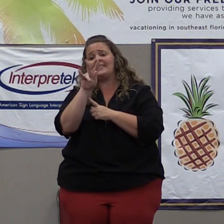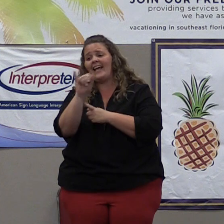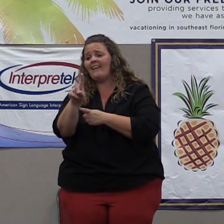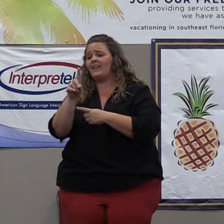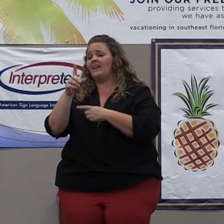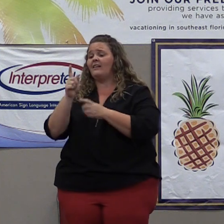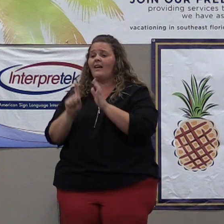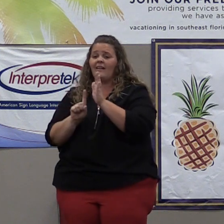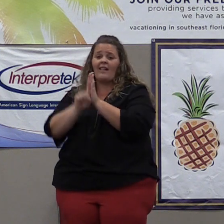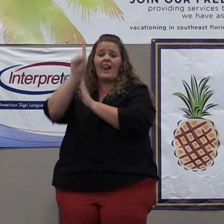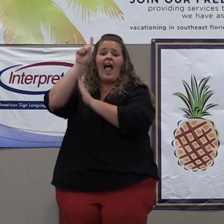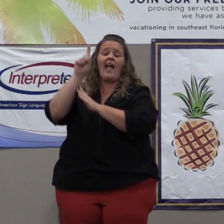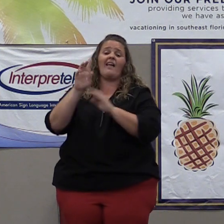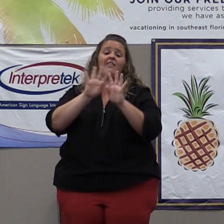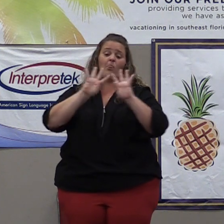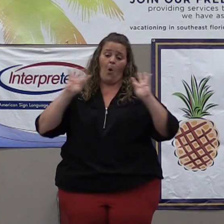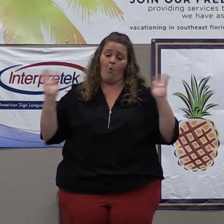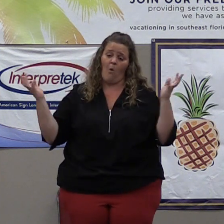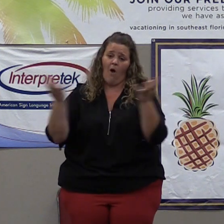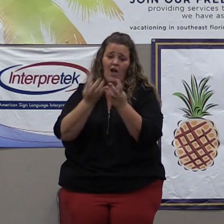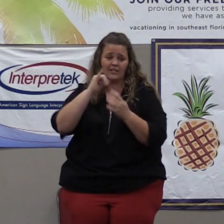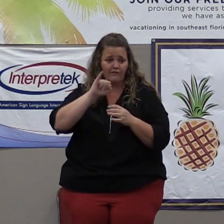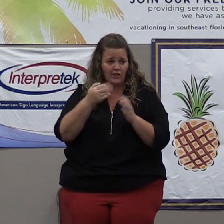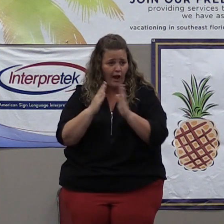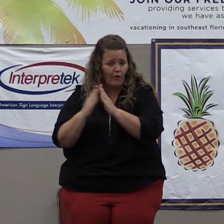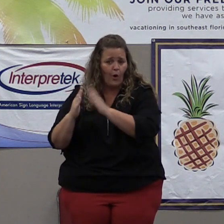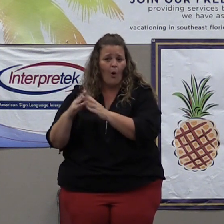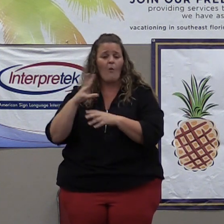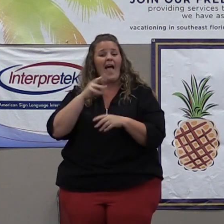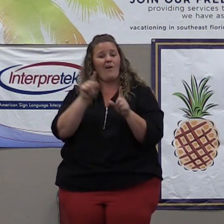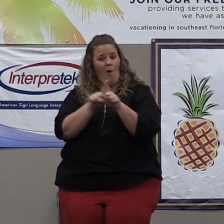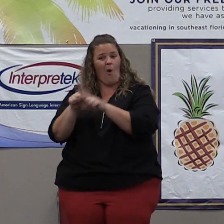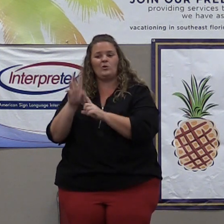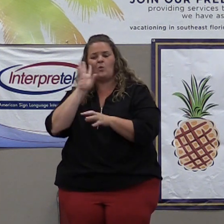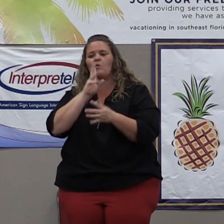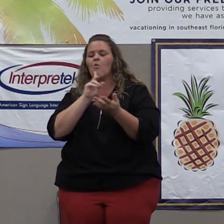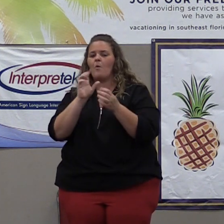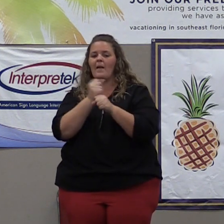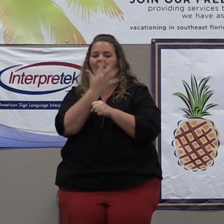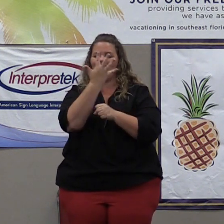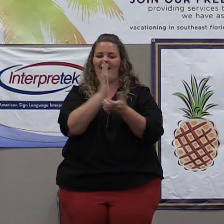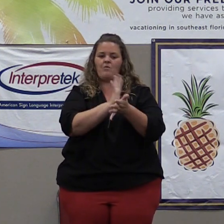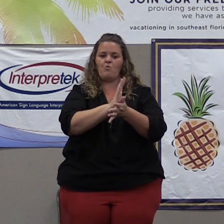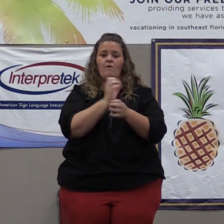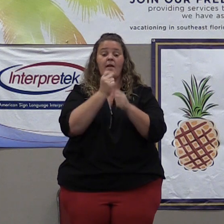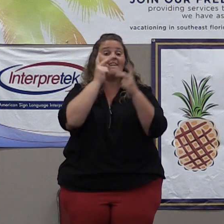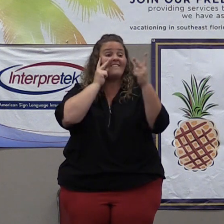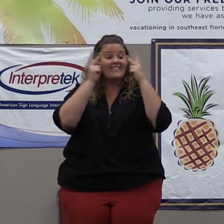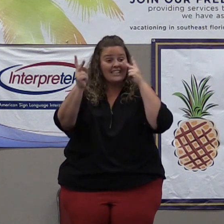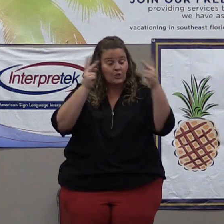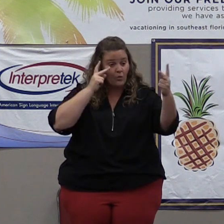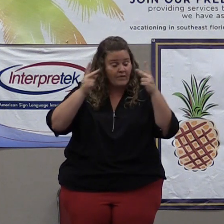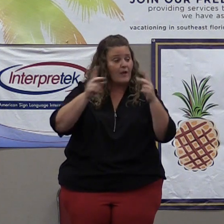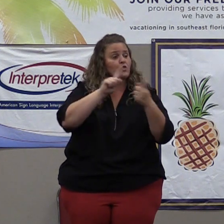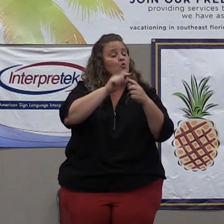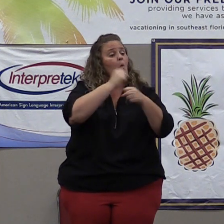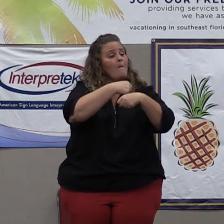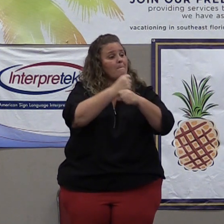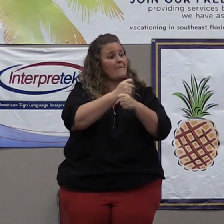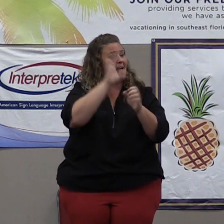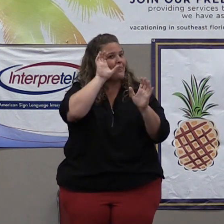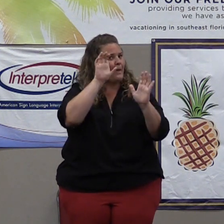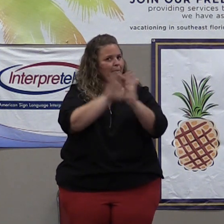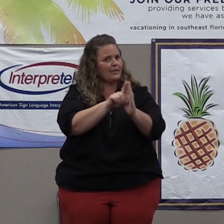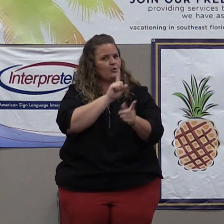and the flood, walls of Jericho. And then we're going to use the 5 movie-making techniques, visual vernacular, to make those